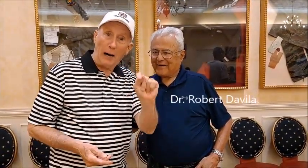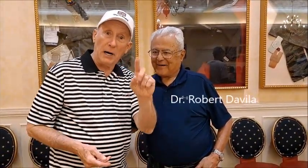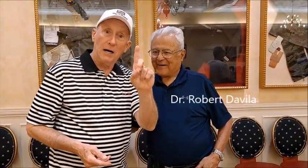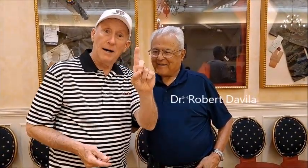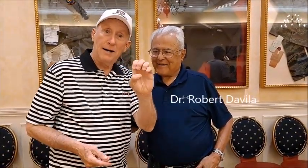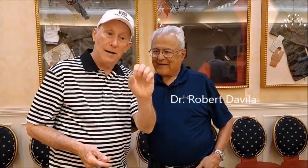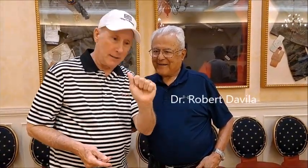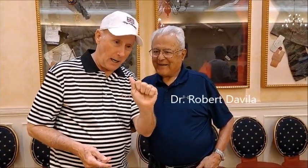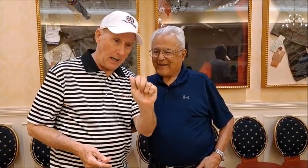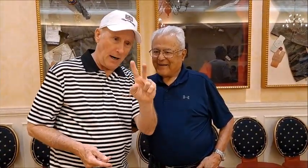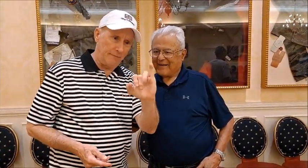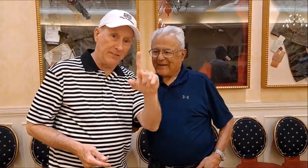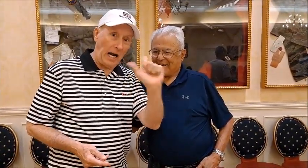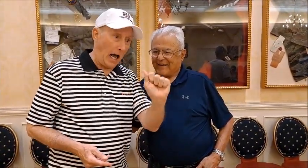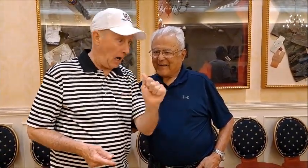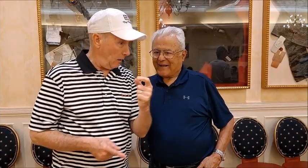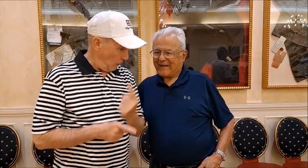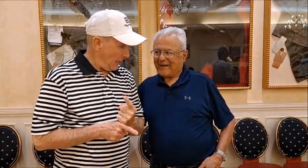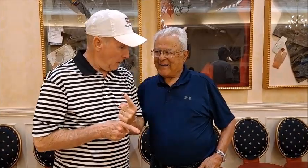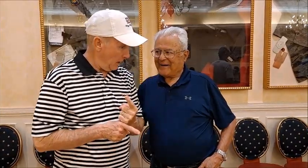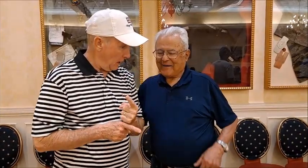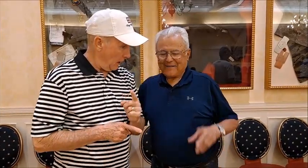Robert DeBella, right?